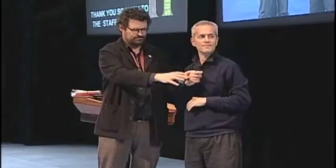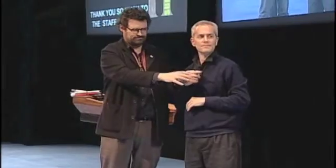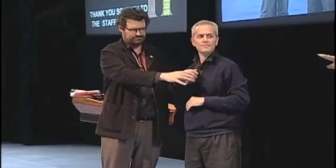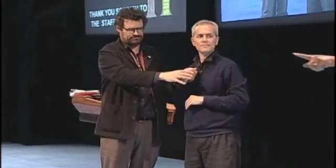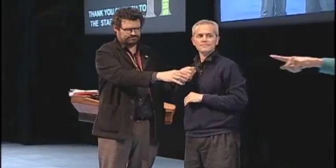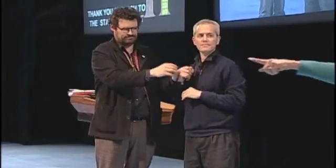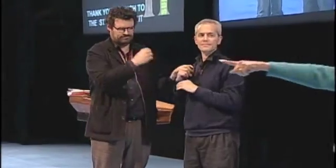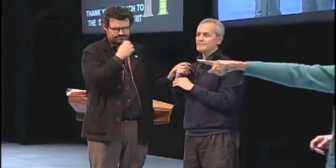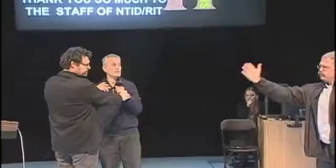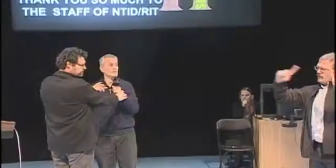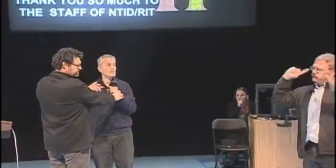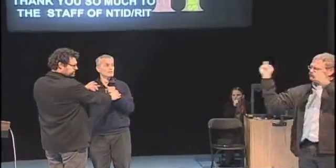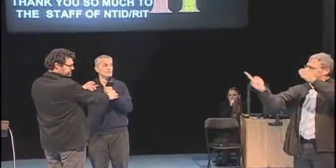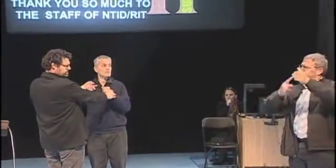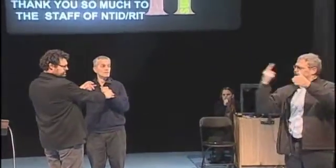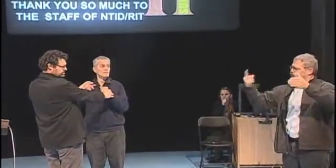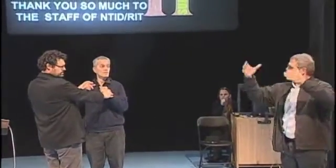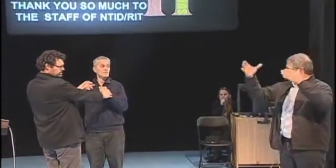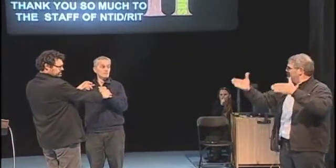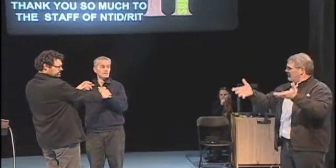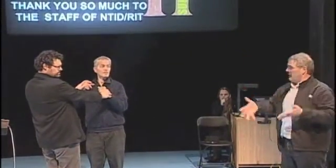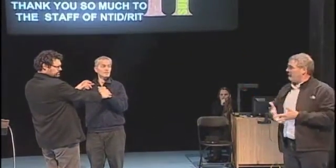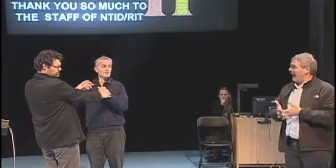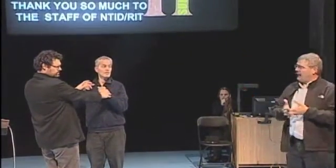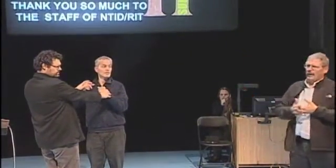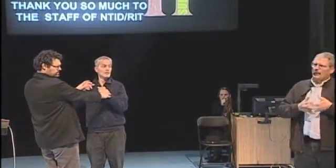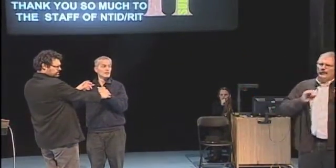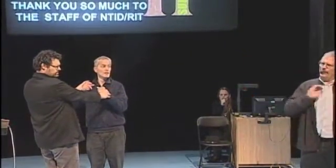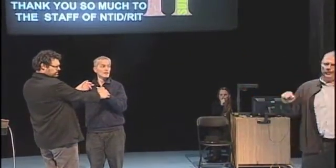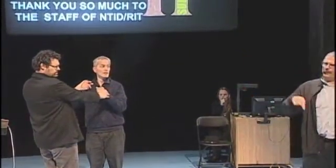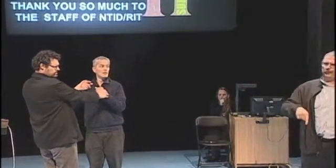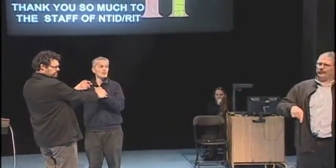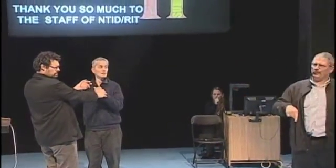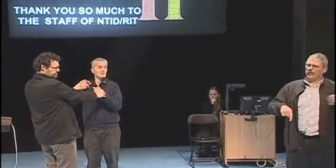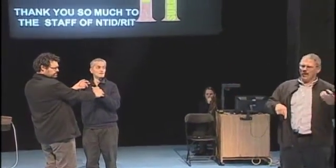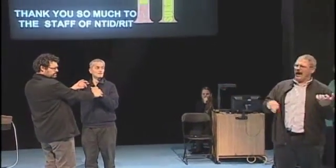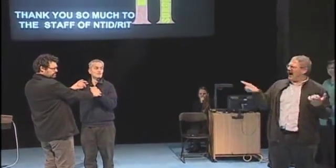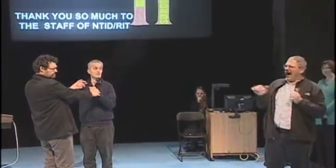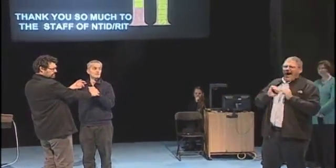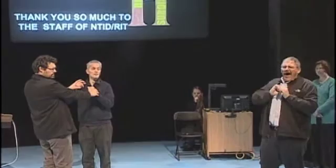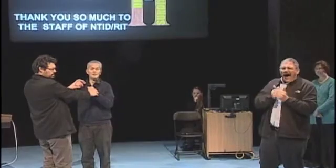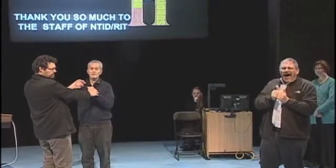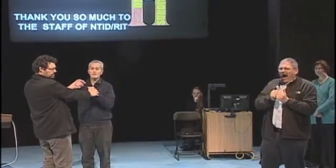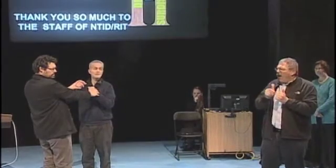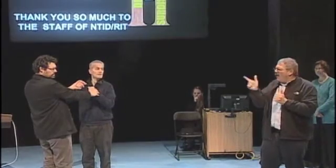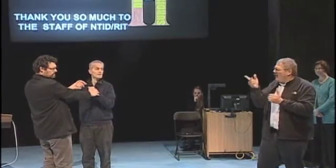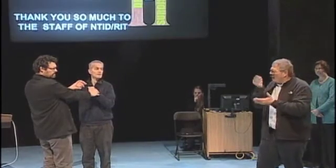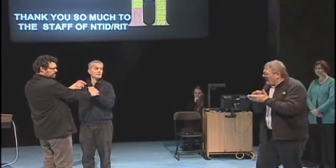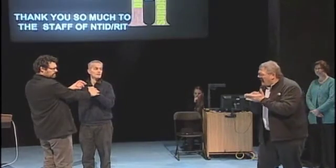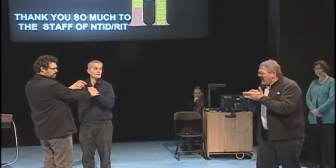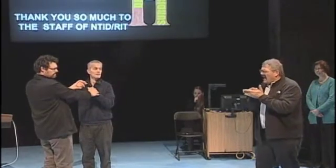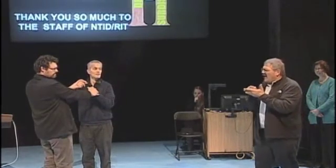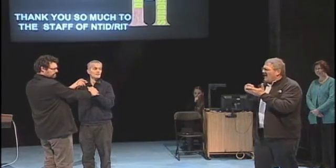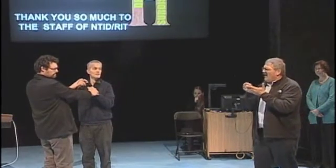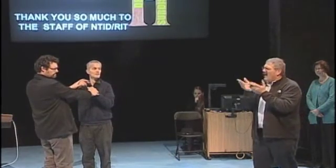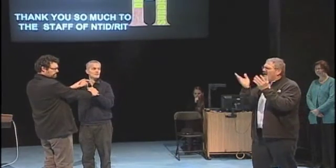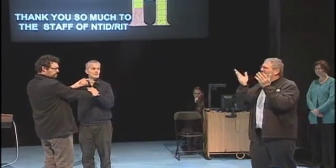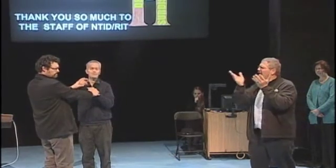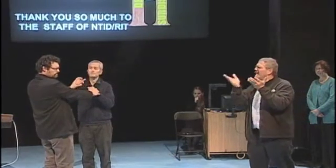There's another question. In the art of ism that you put in your installation in a government building, how did